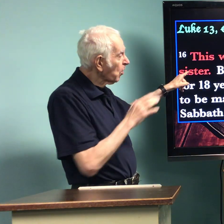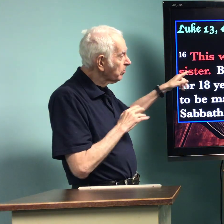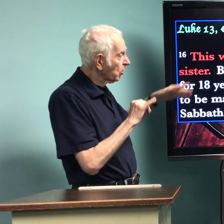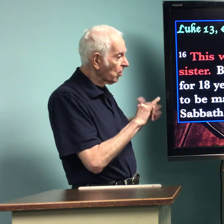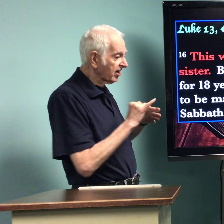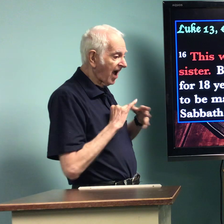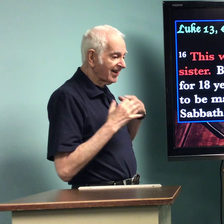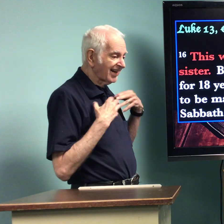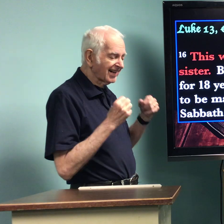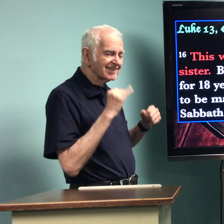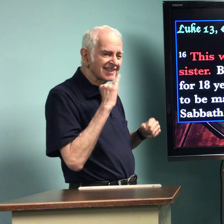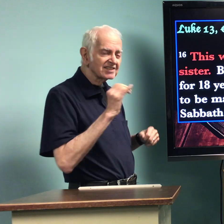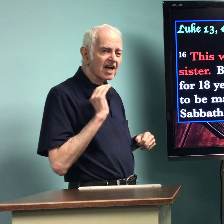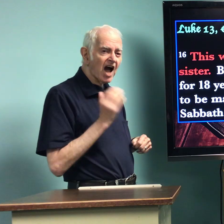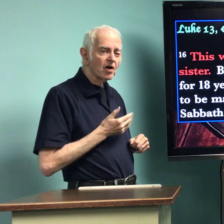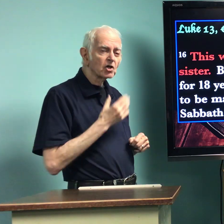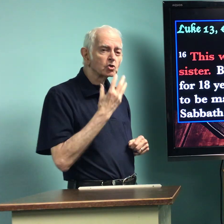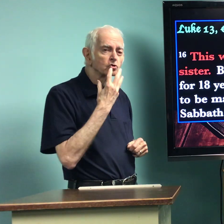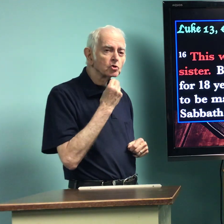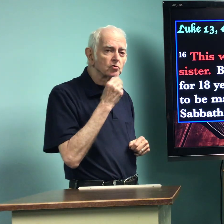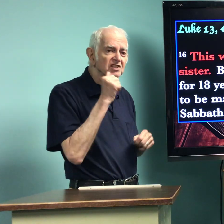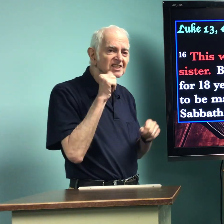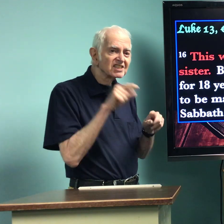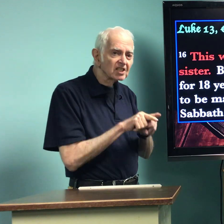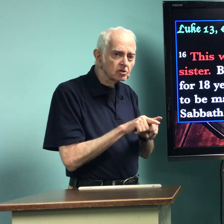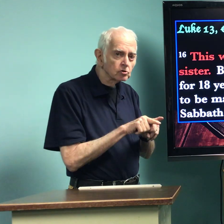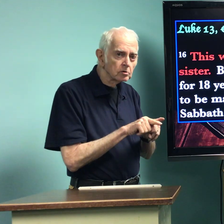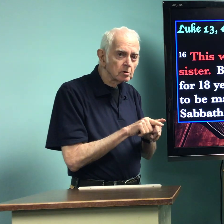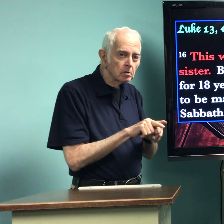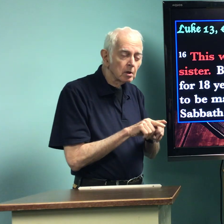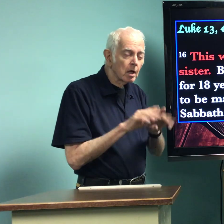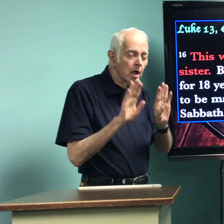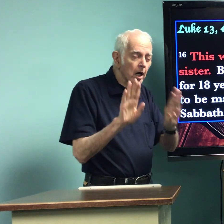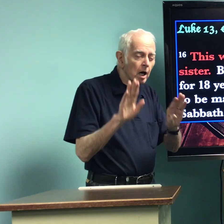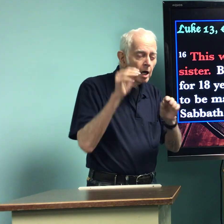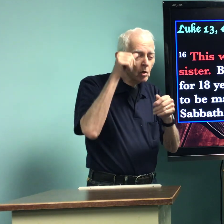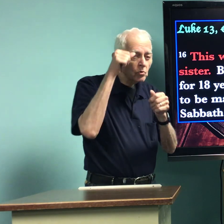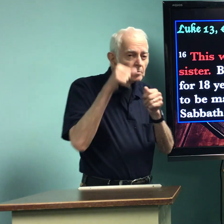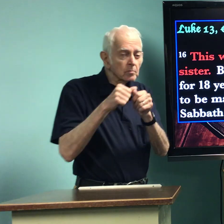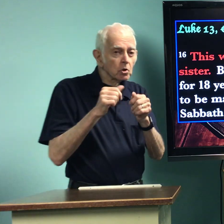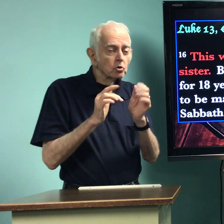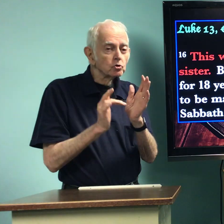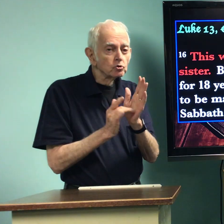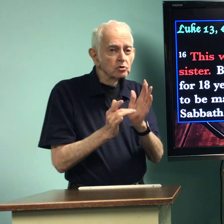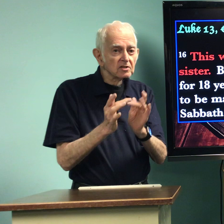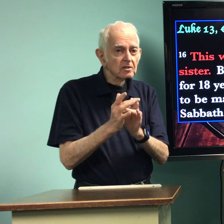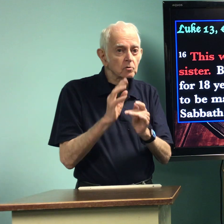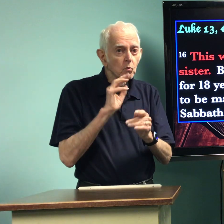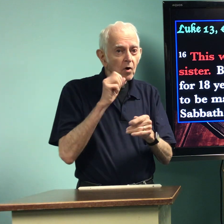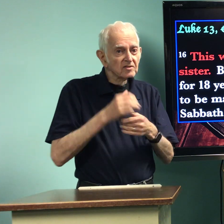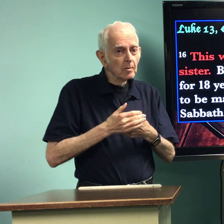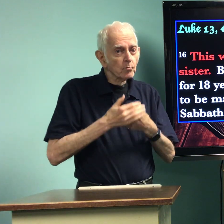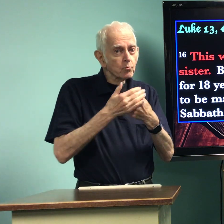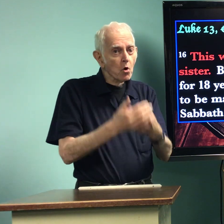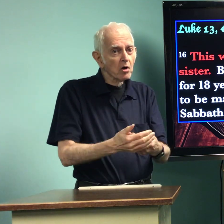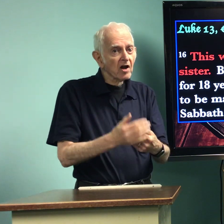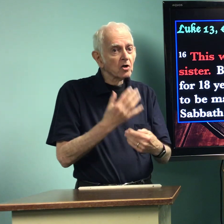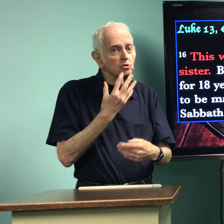This woman that I healed is our Jewish sister. Now remember, Jesus was